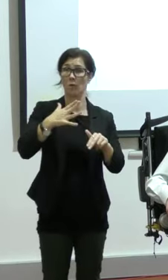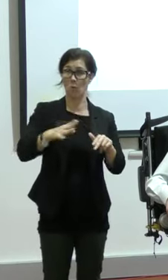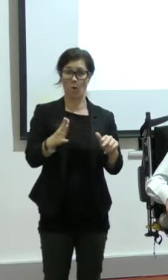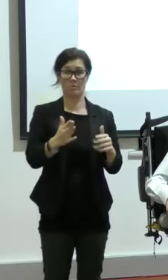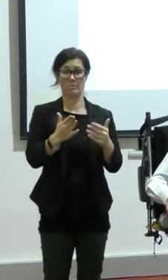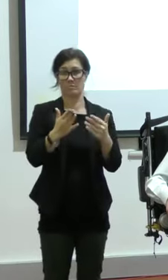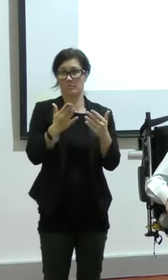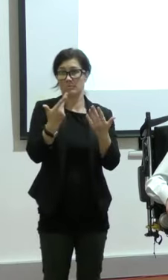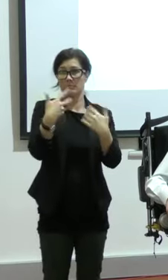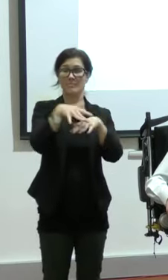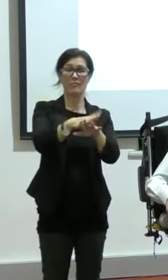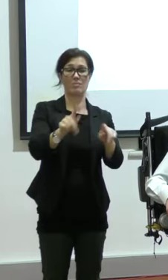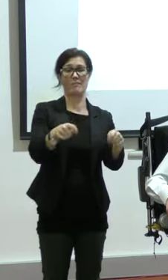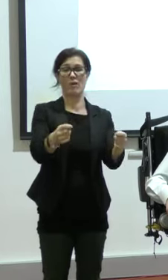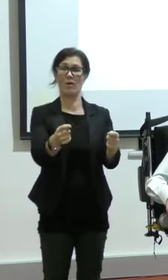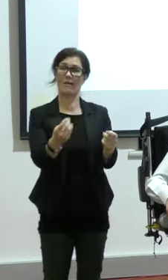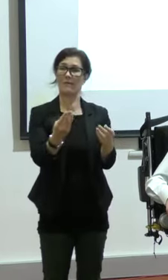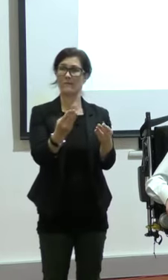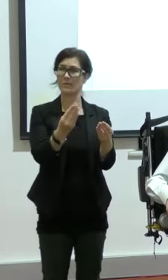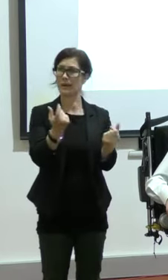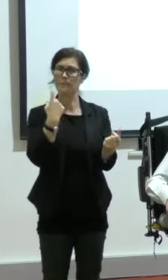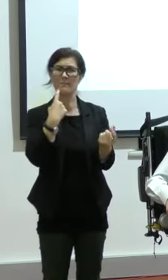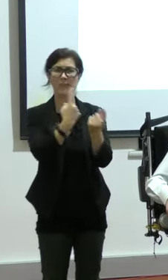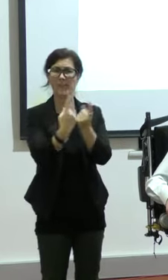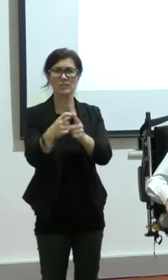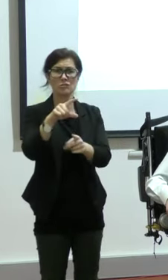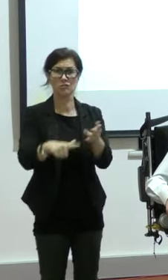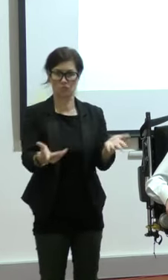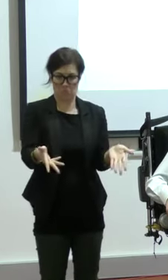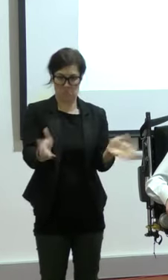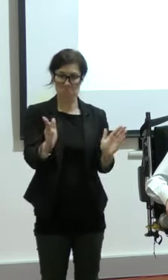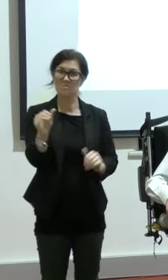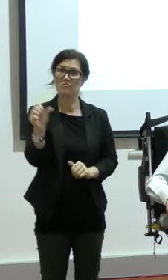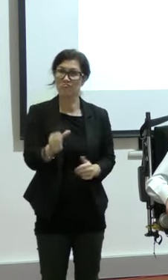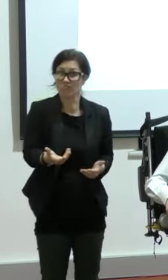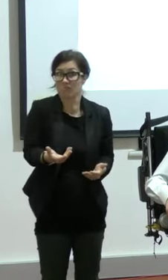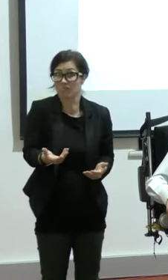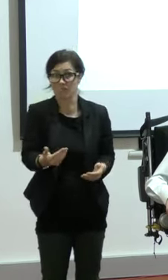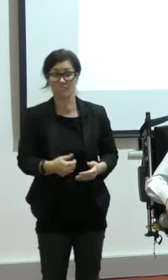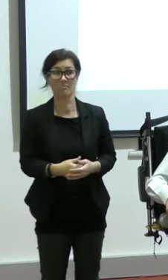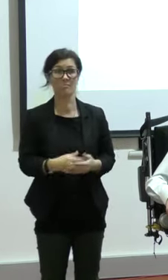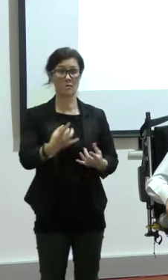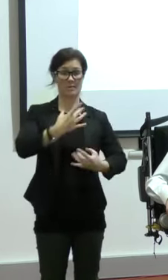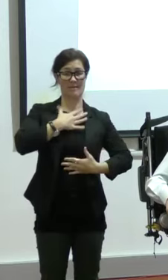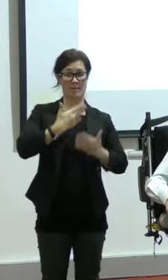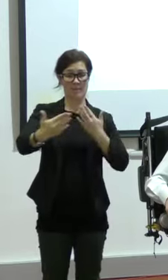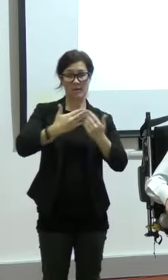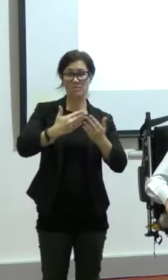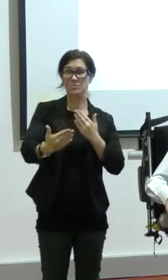provider to get some things done, why shouldn't you? So when you self-manage your